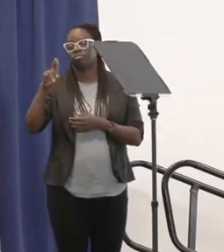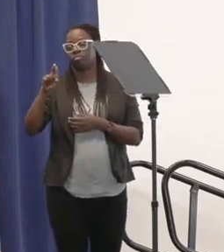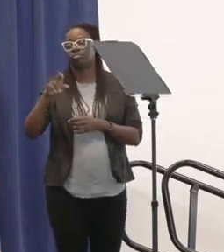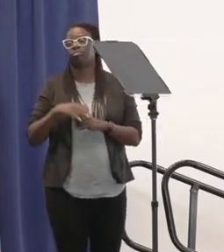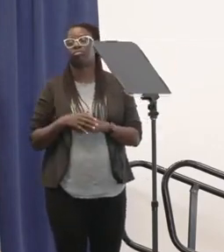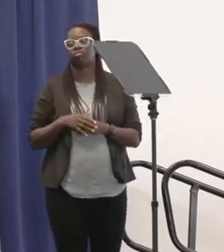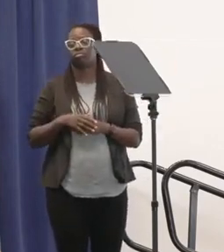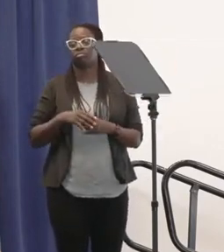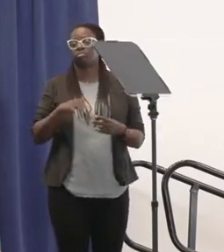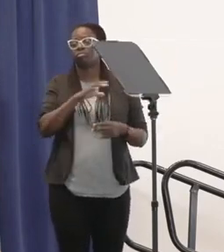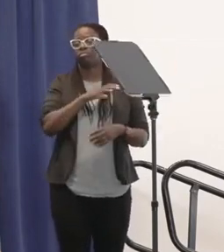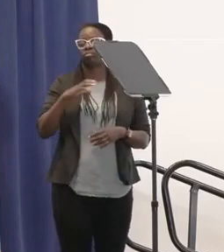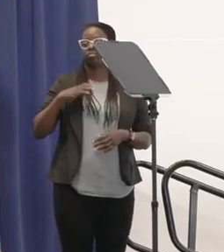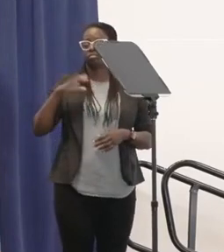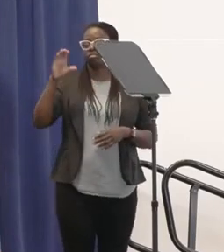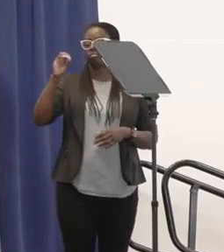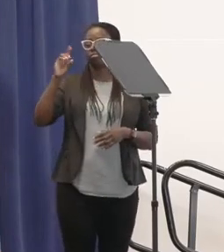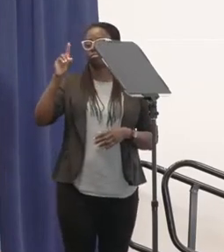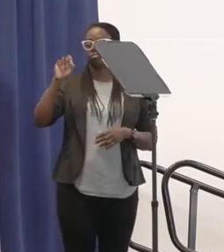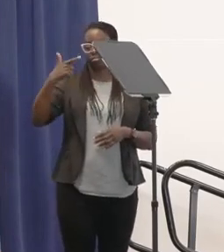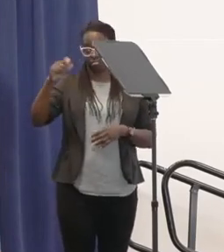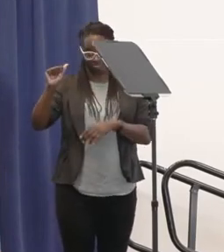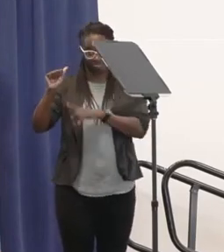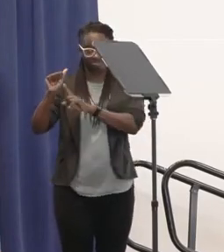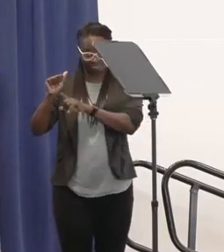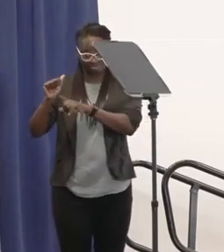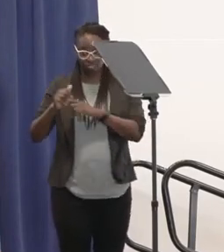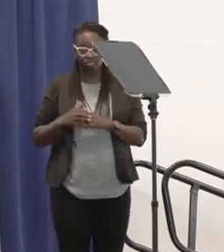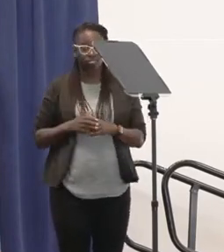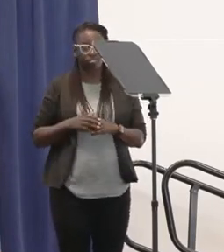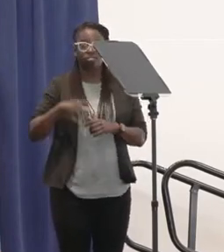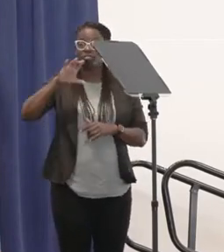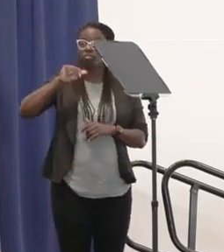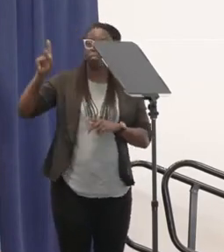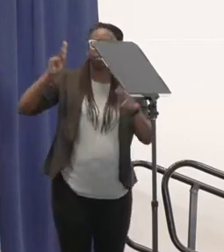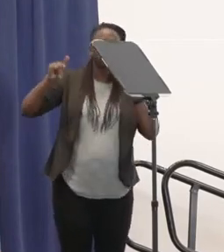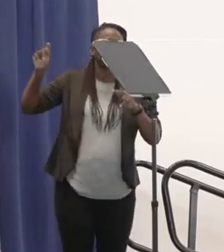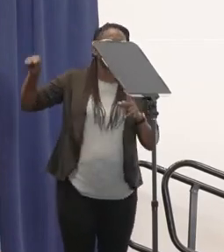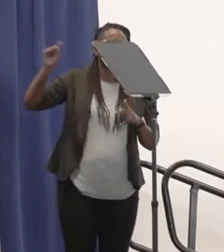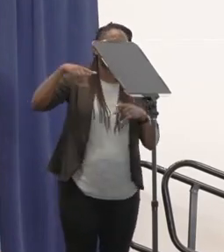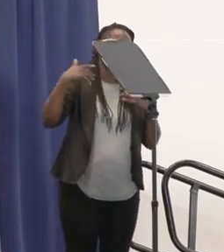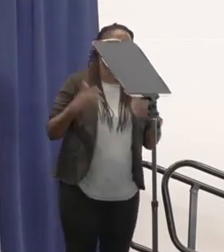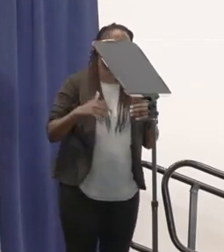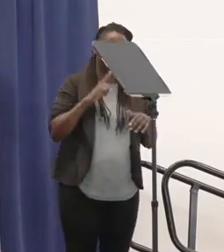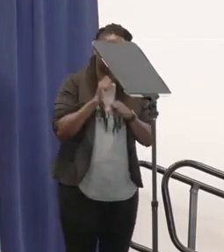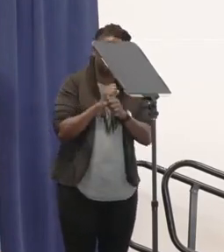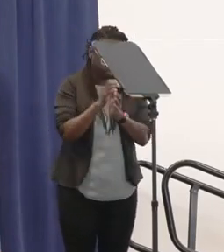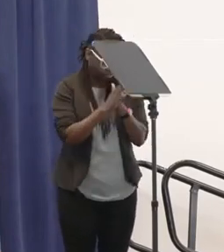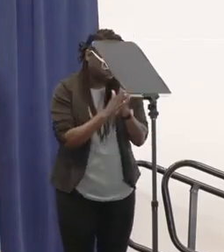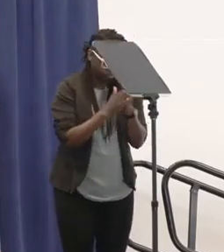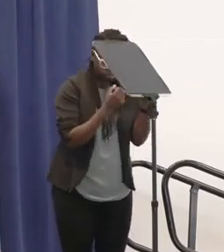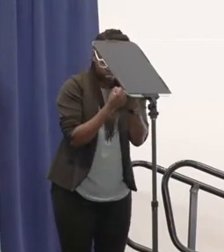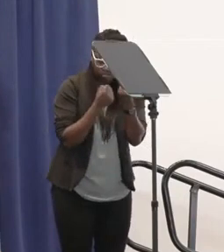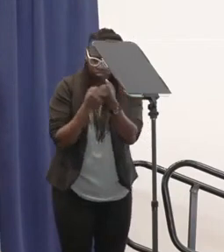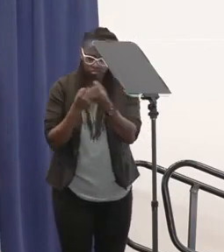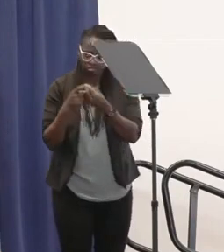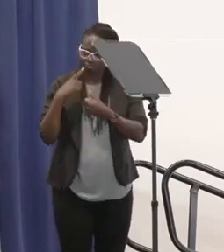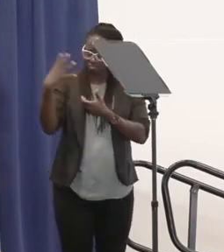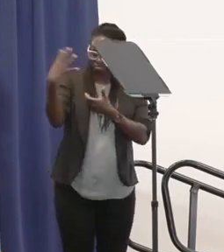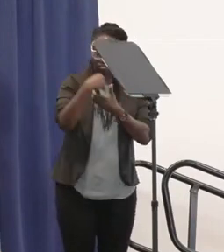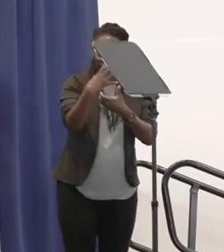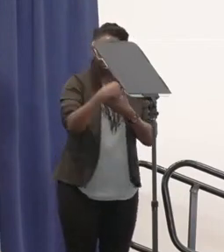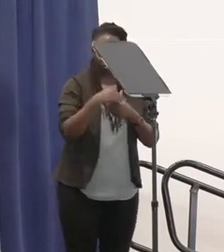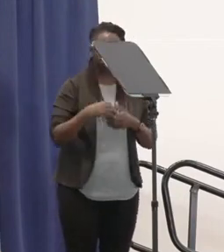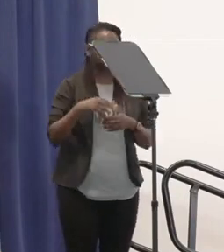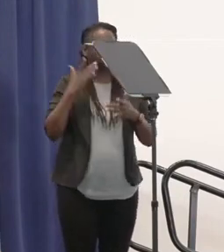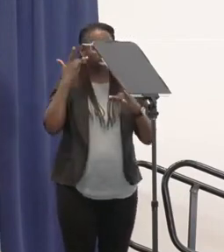working across the administration who are so eager to support and embrace and further the work that you were doing. So